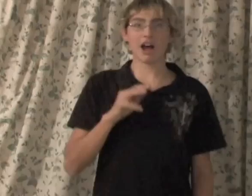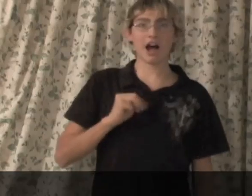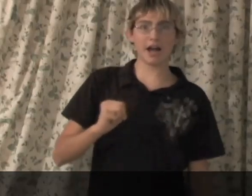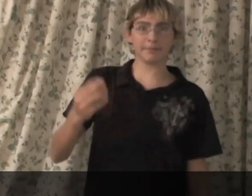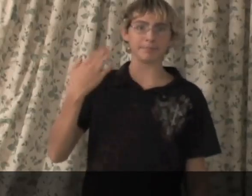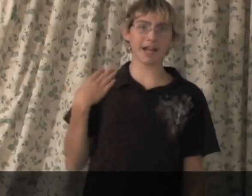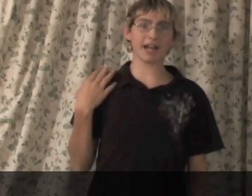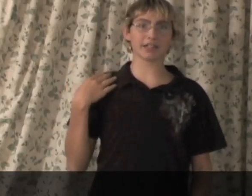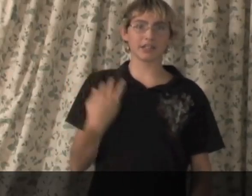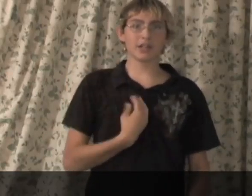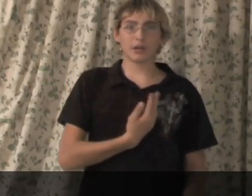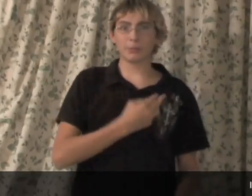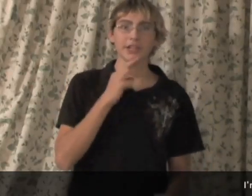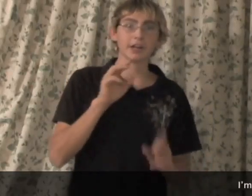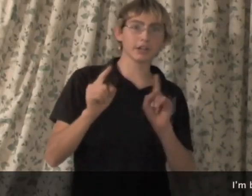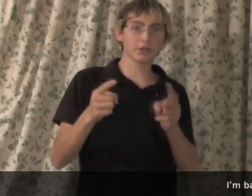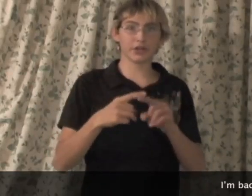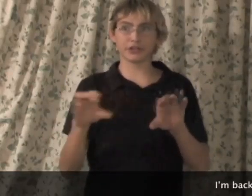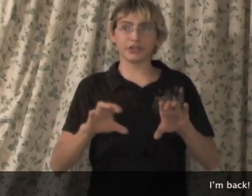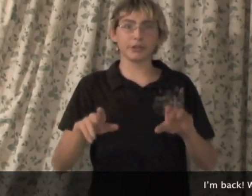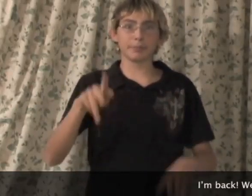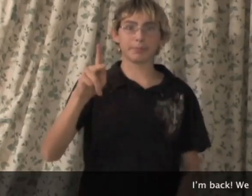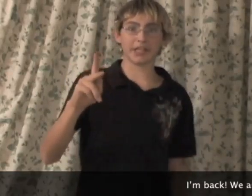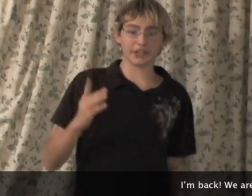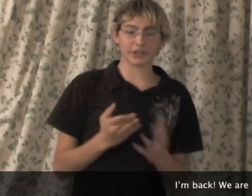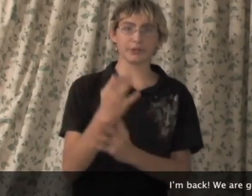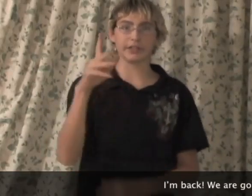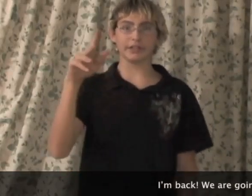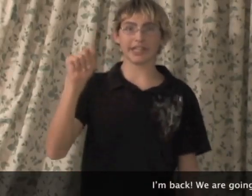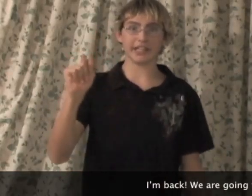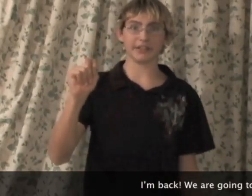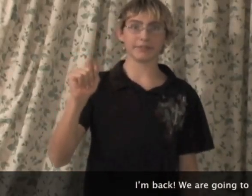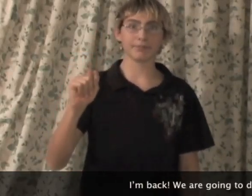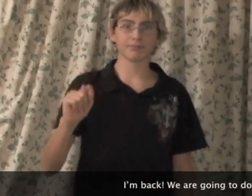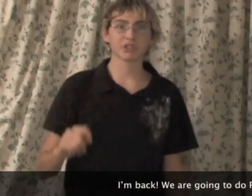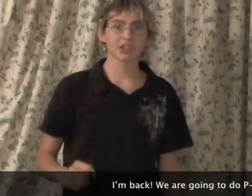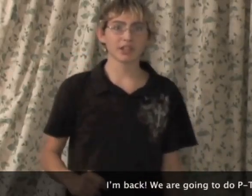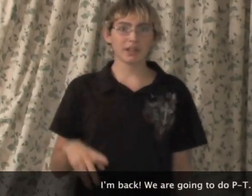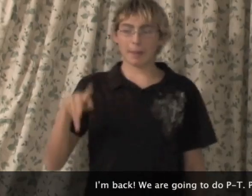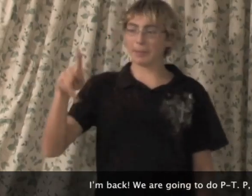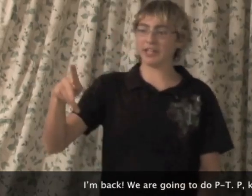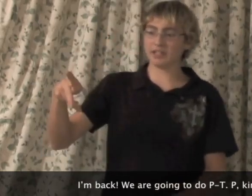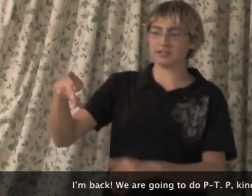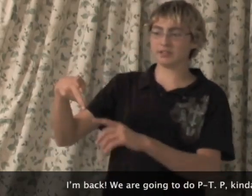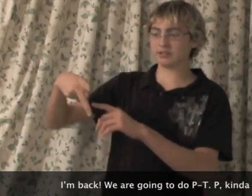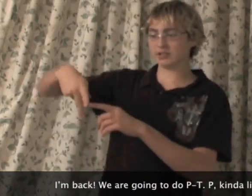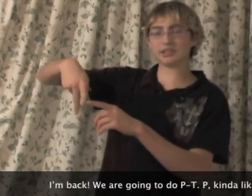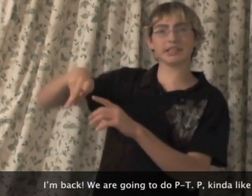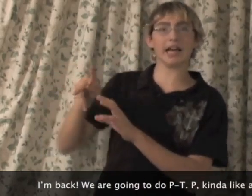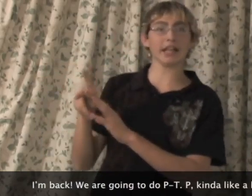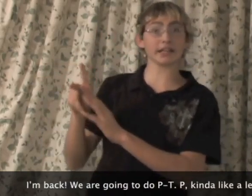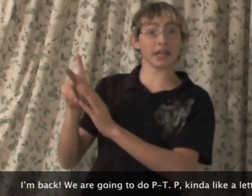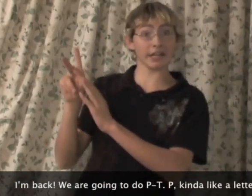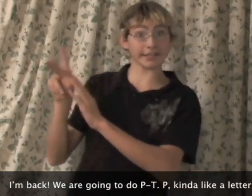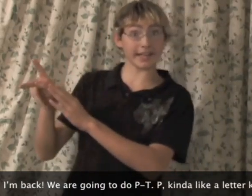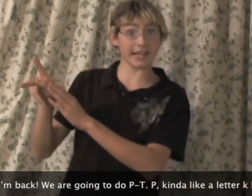I'm back. We are going to do P through T. P is kind of like a letter K,